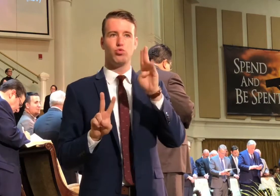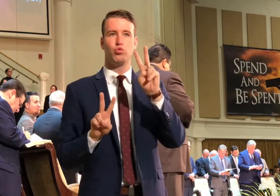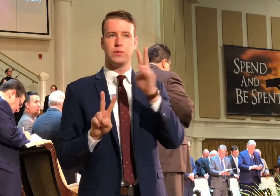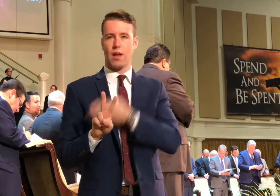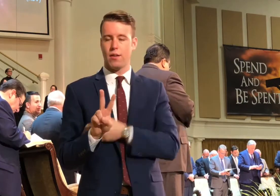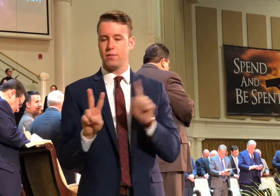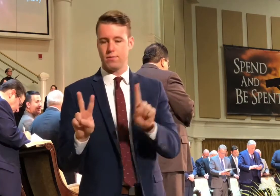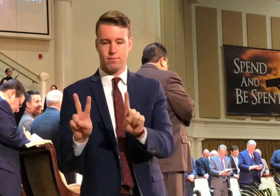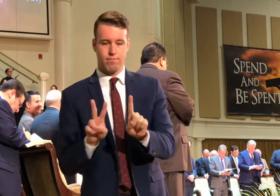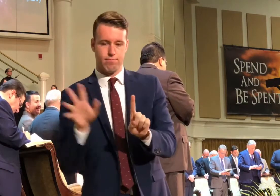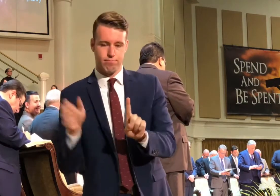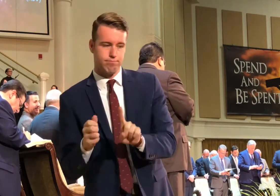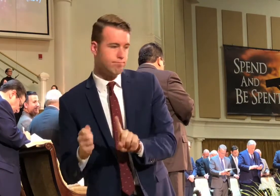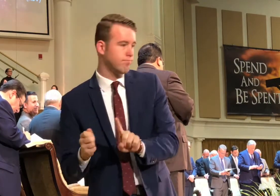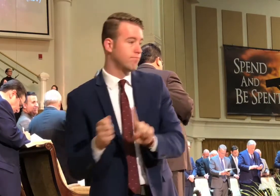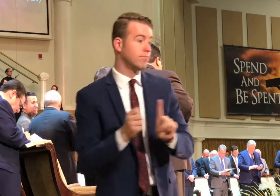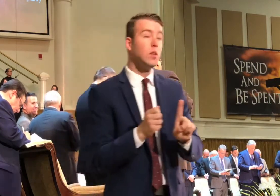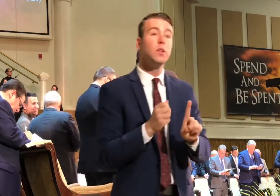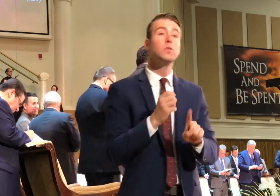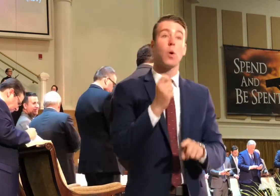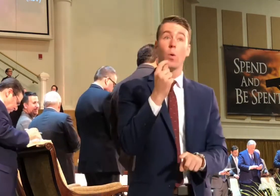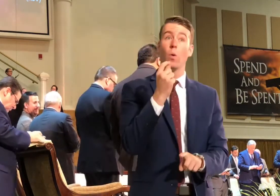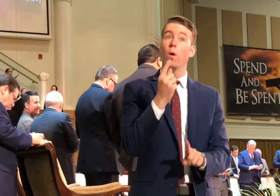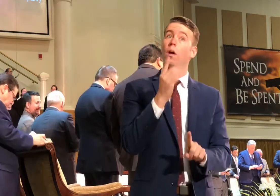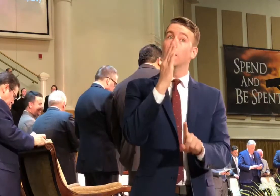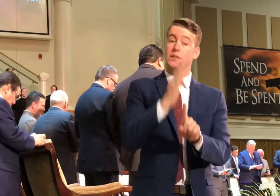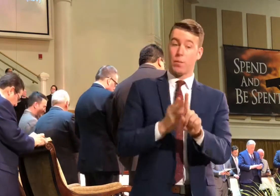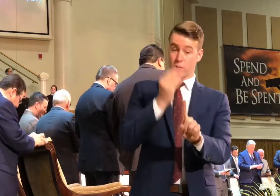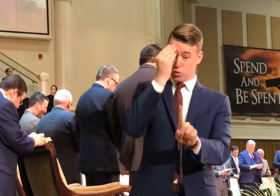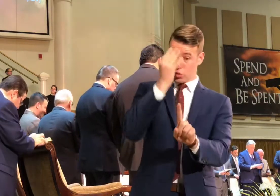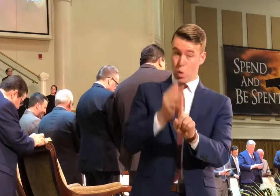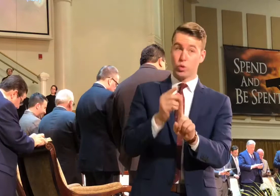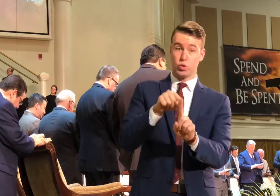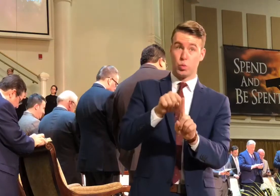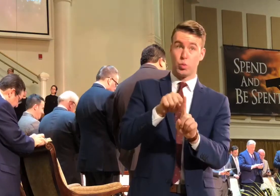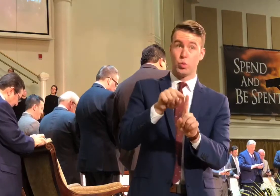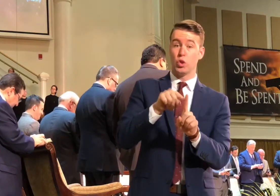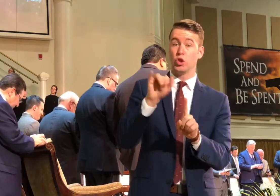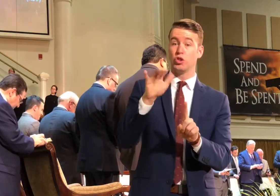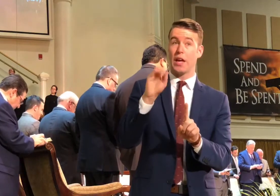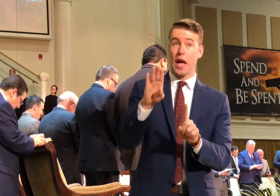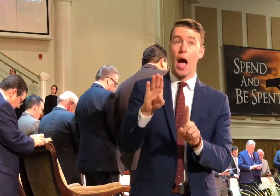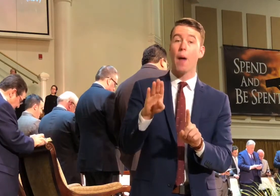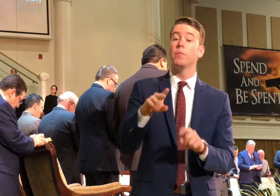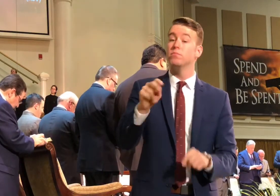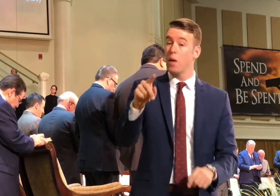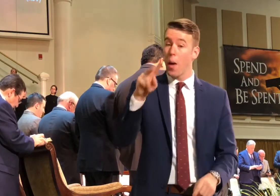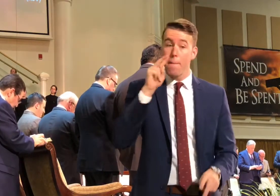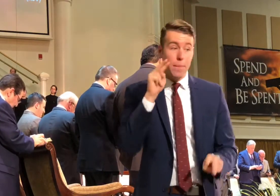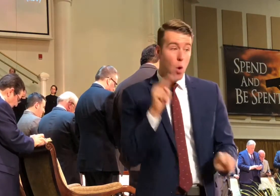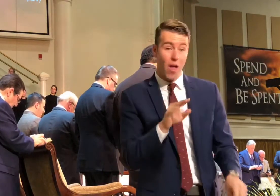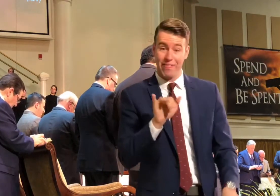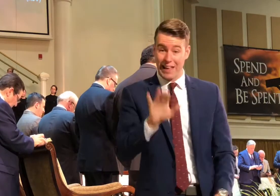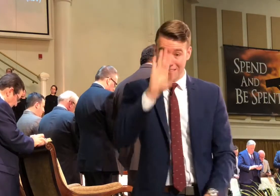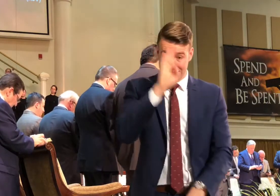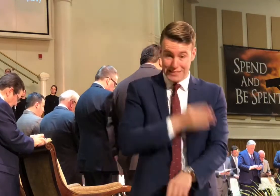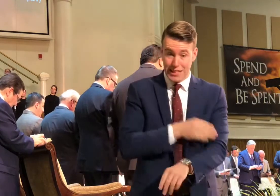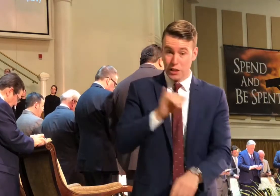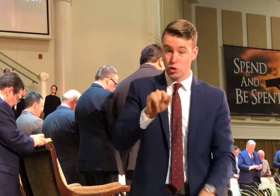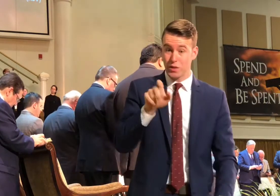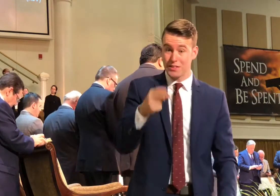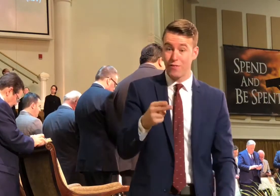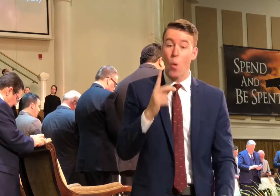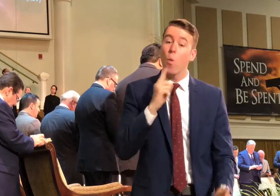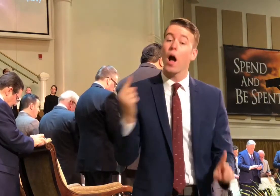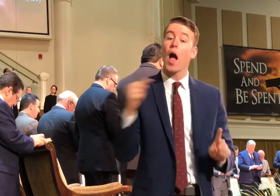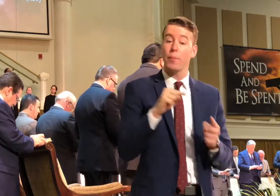And one told Jacob, and said, "Behold, thy son Joseph cometh